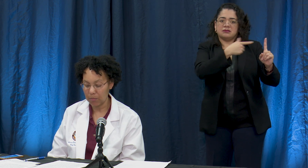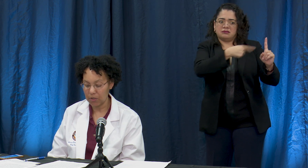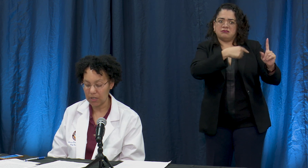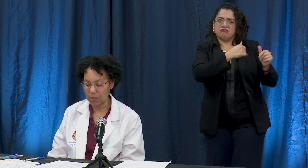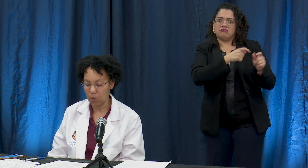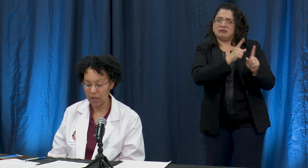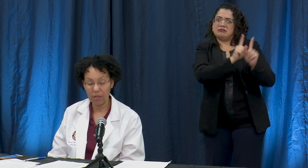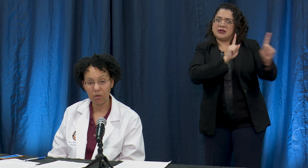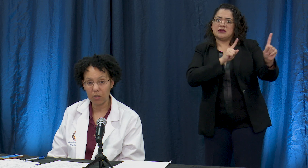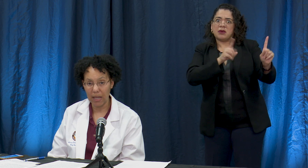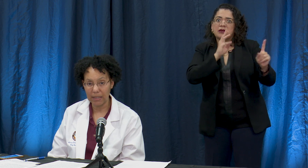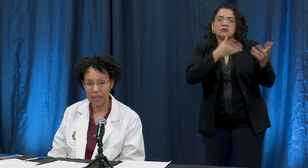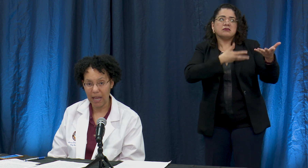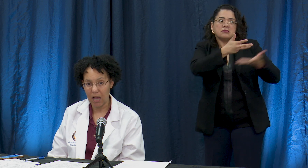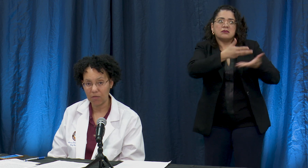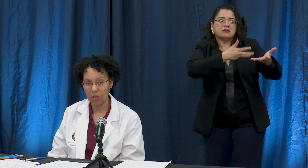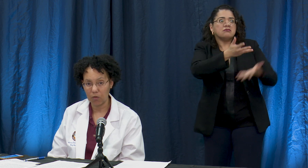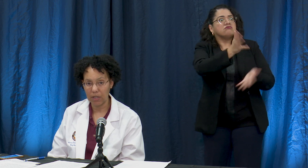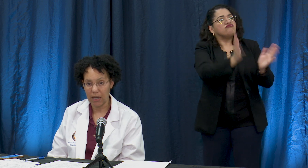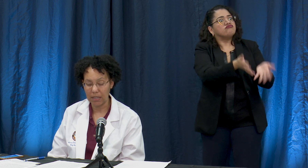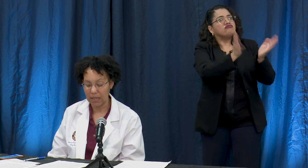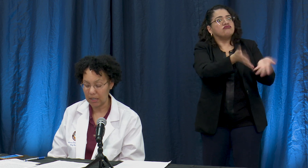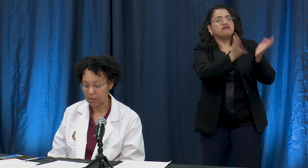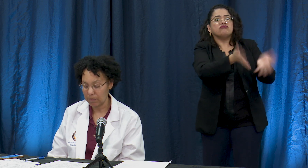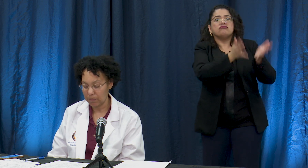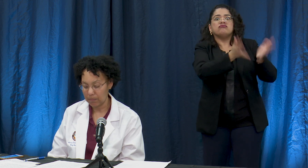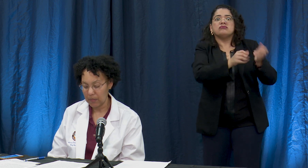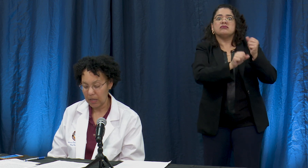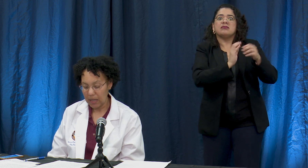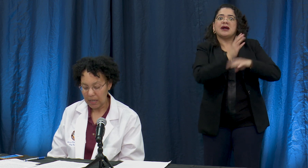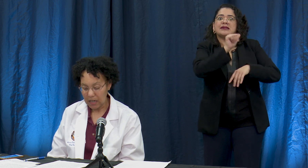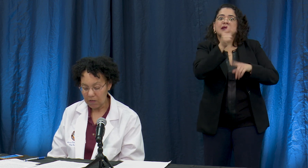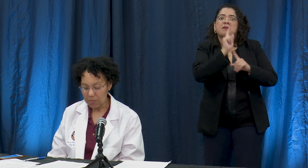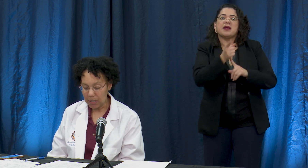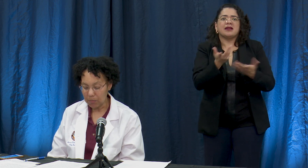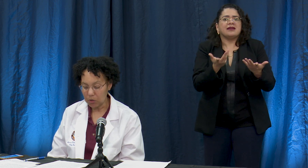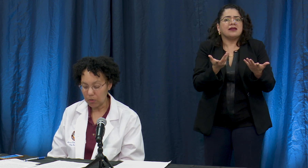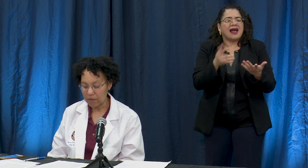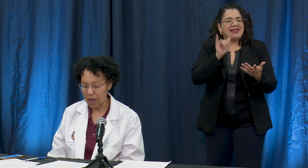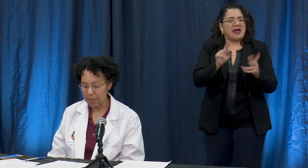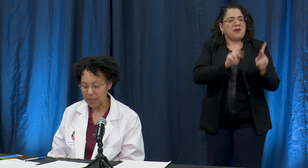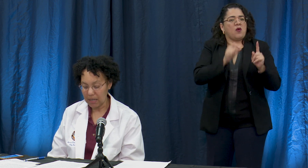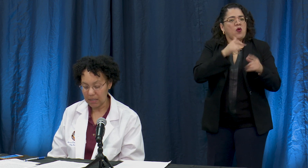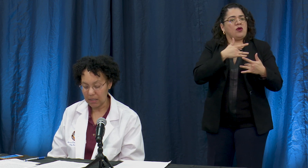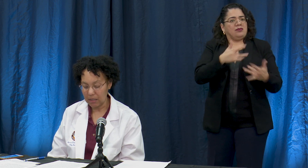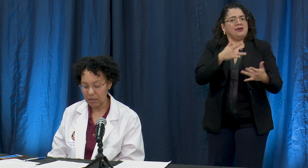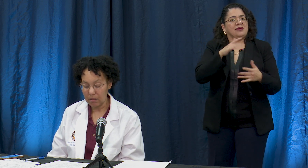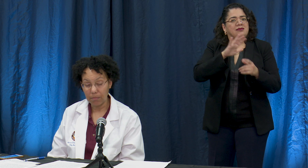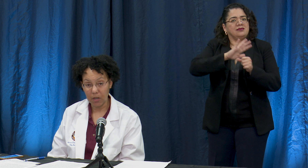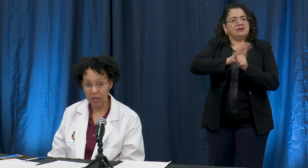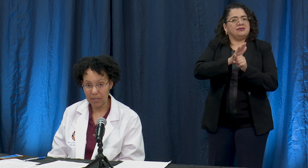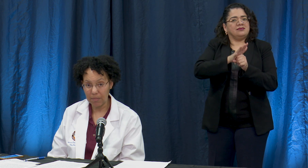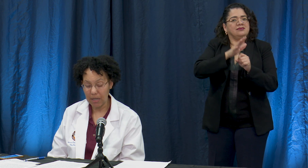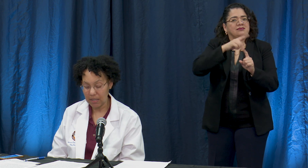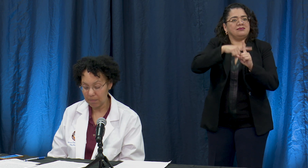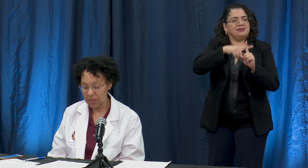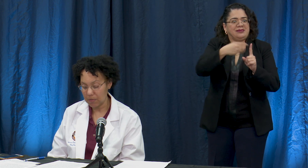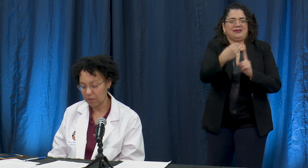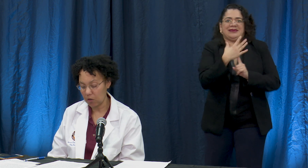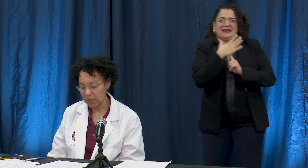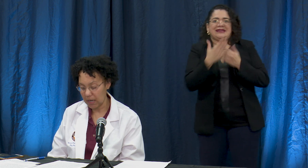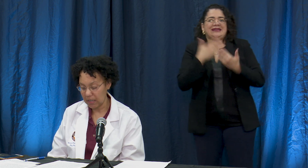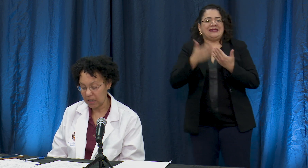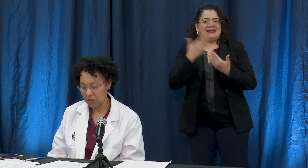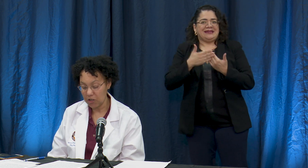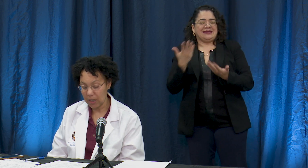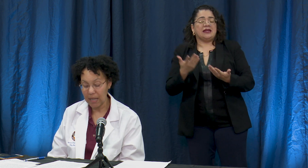cough of a person with or likely to have COVID-19. Even people who have not been tested but are exhibiting symptoms